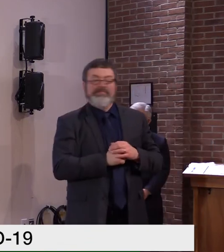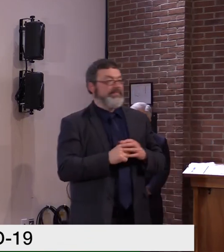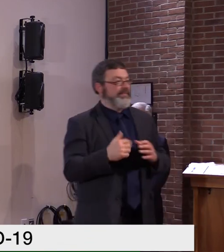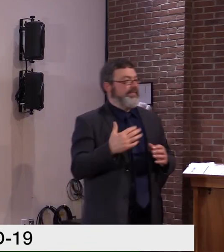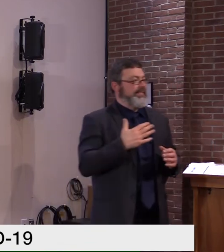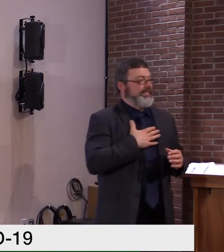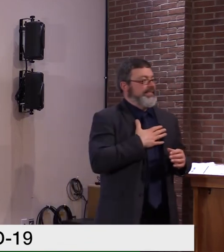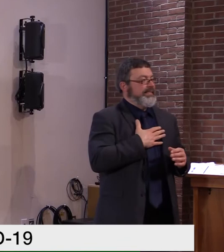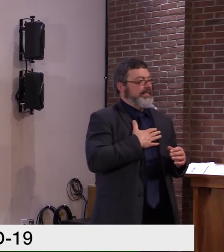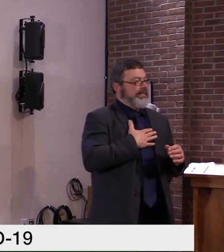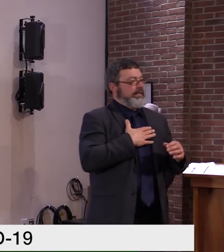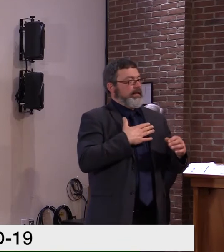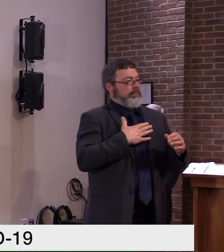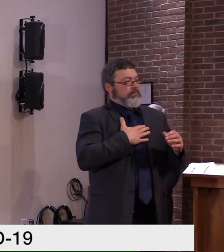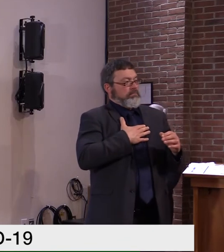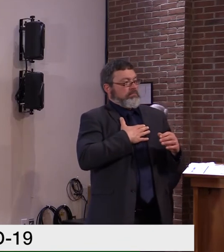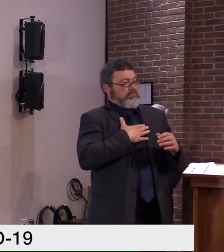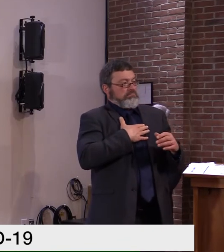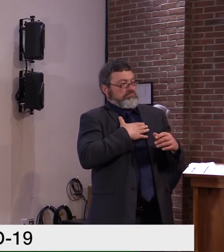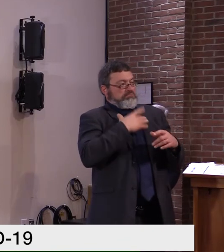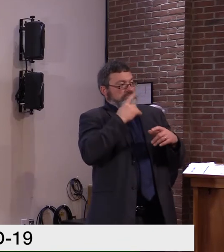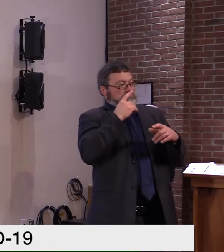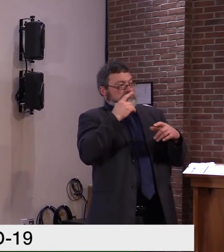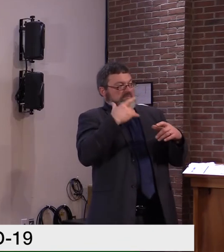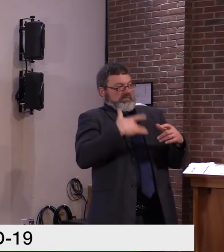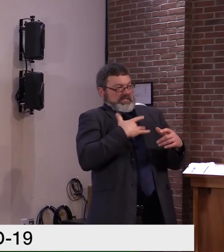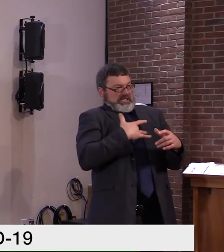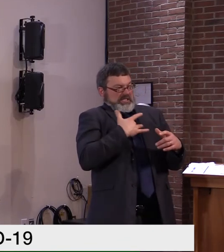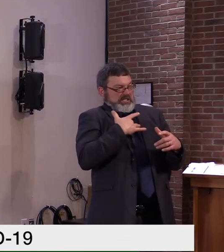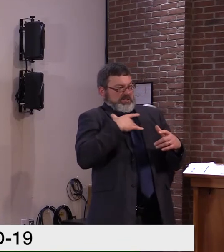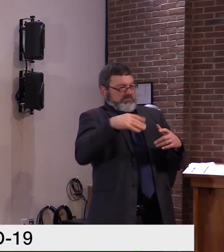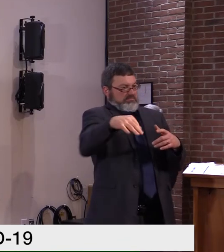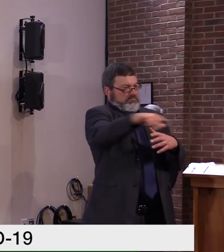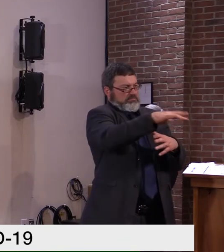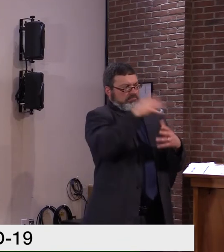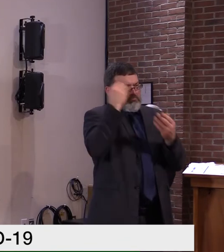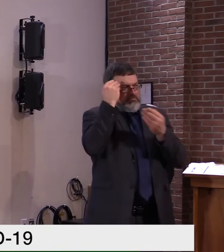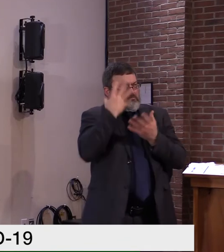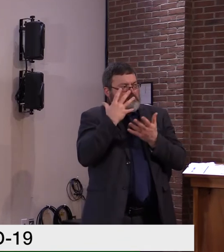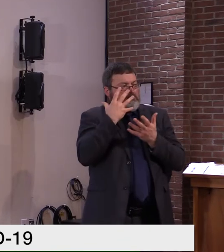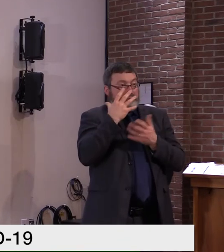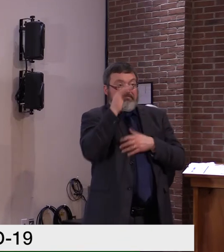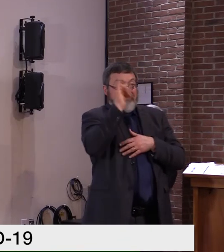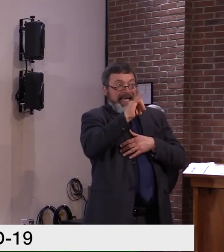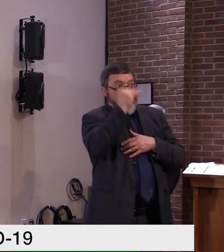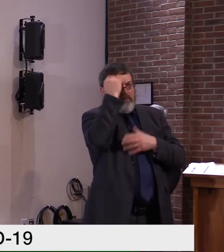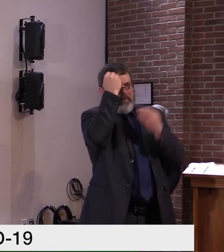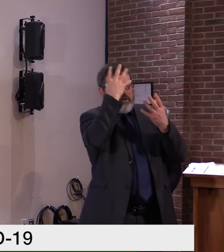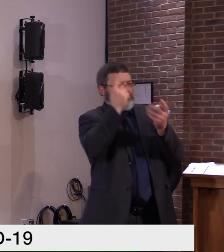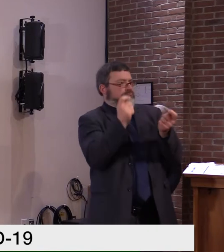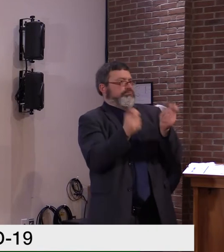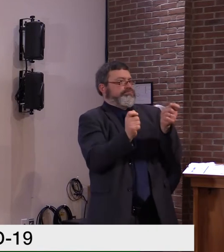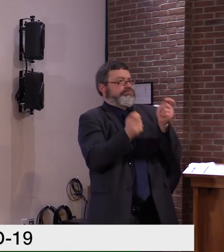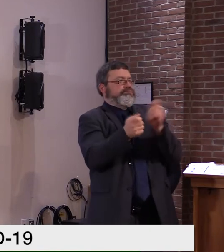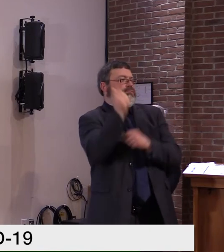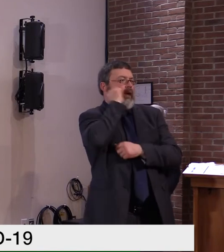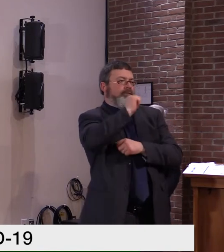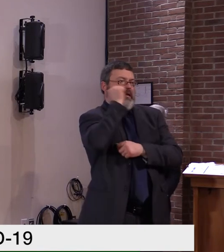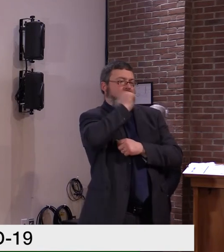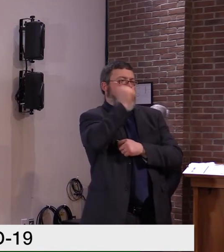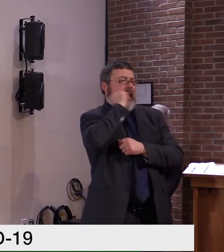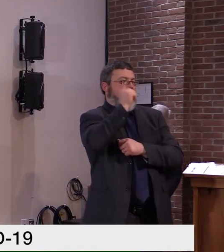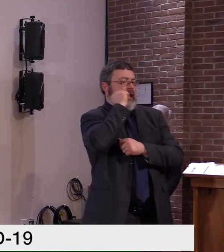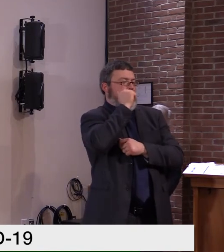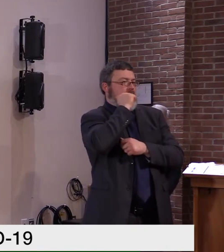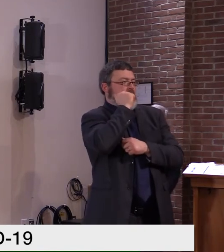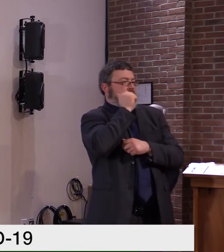My sense from current information, but this changes literally every day or every other day, is close to the